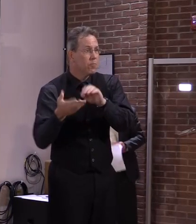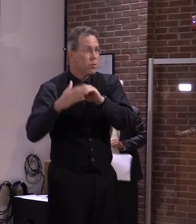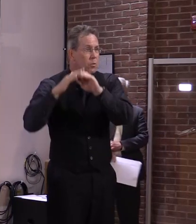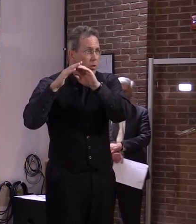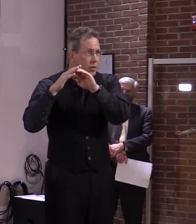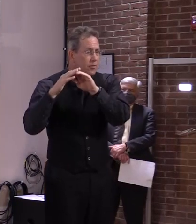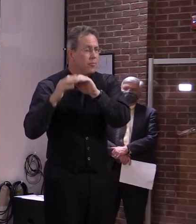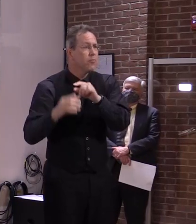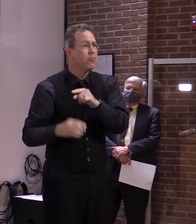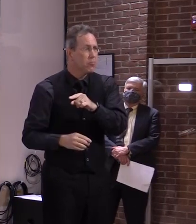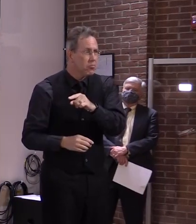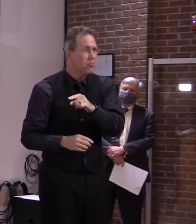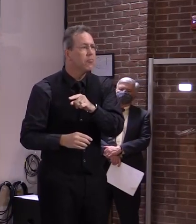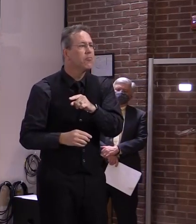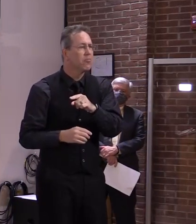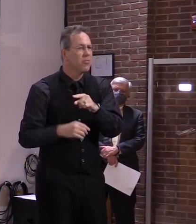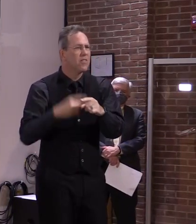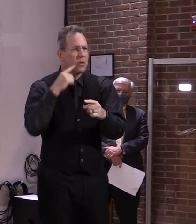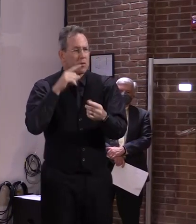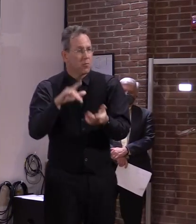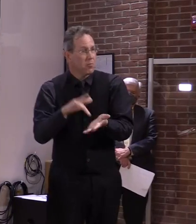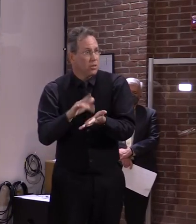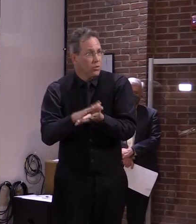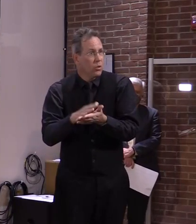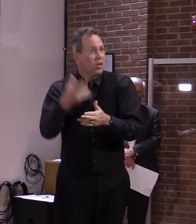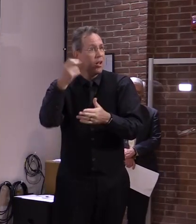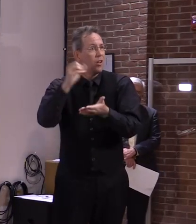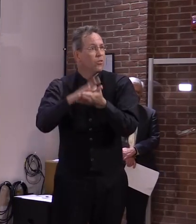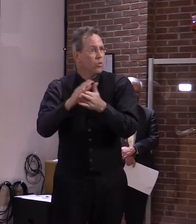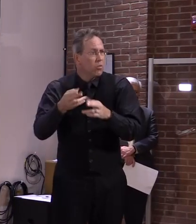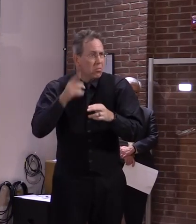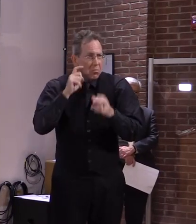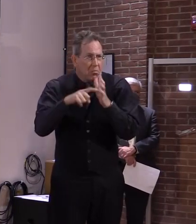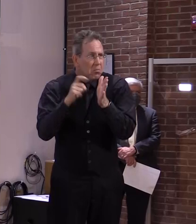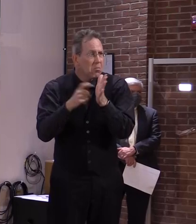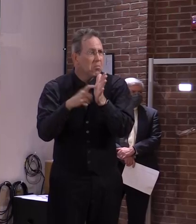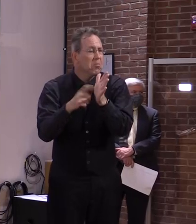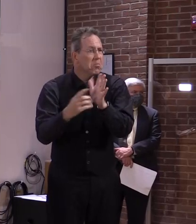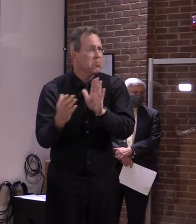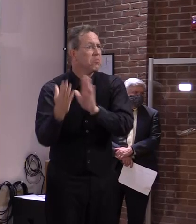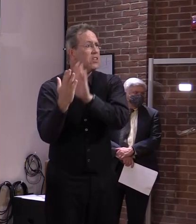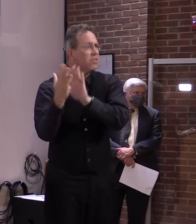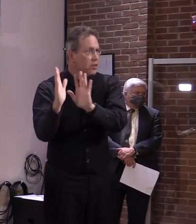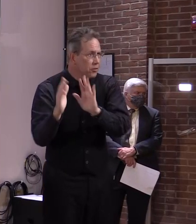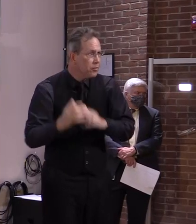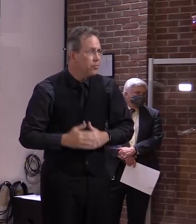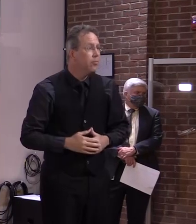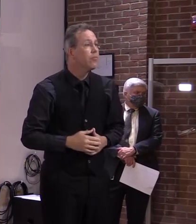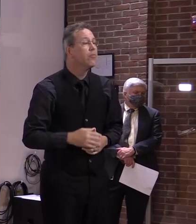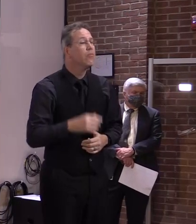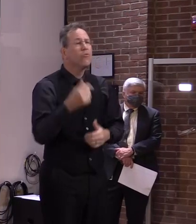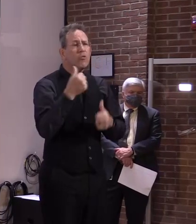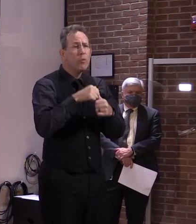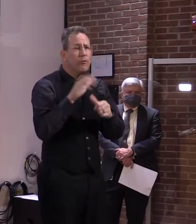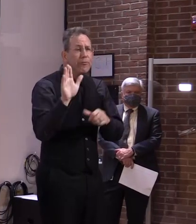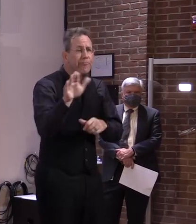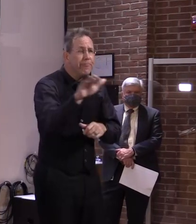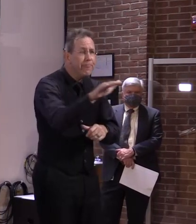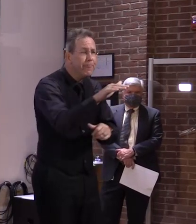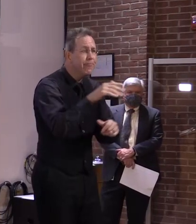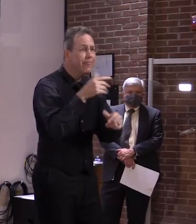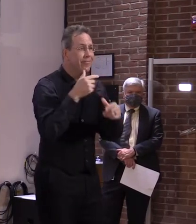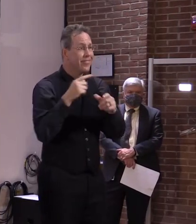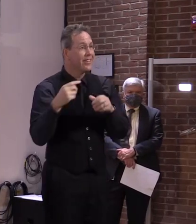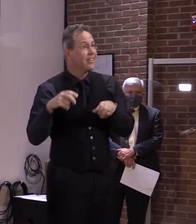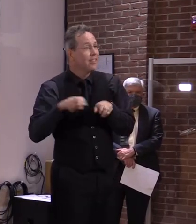probably related to the shift in guidance we enacted during this time period, which reduced the minimum distancing requirements at these grade levels from 6 feet to